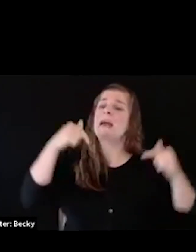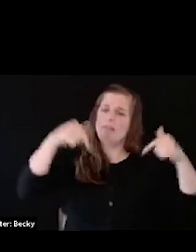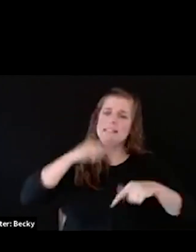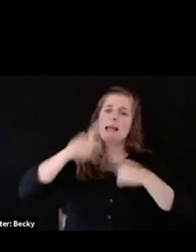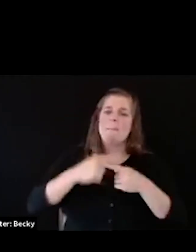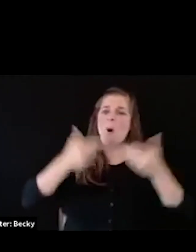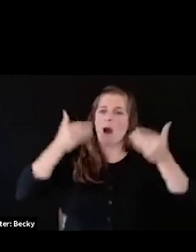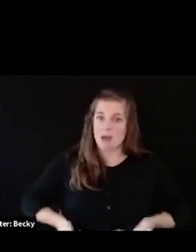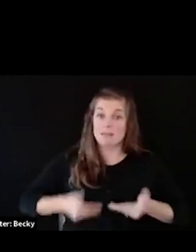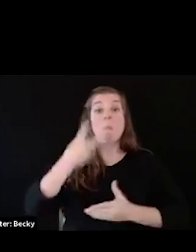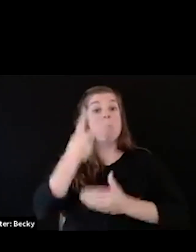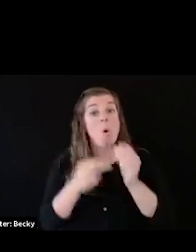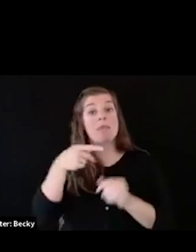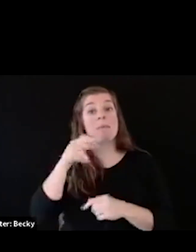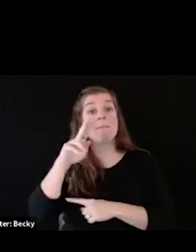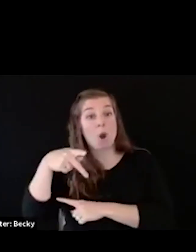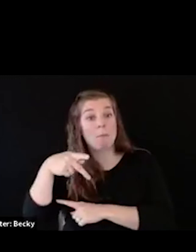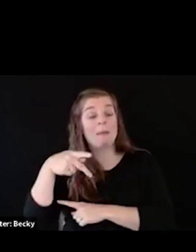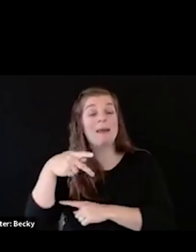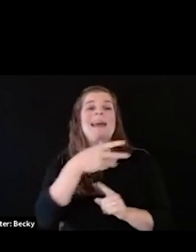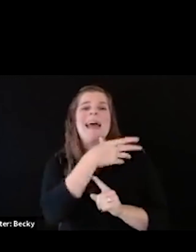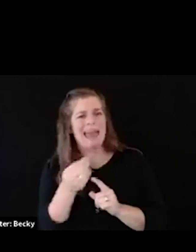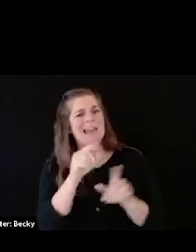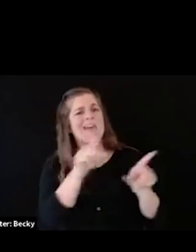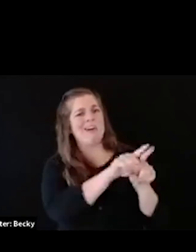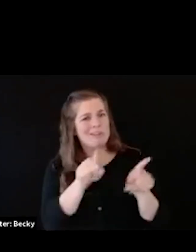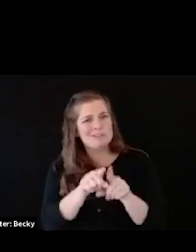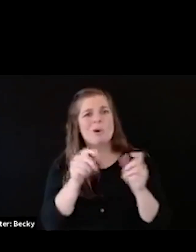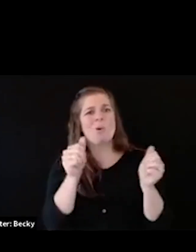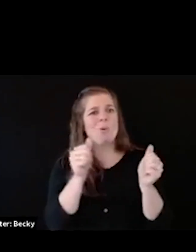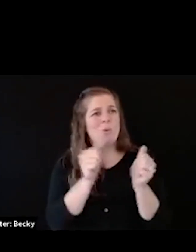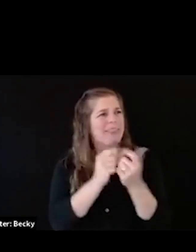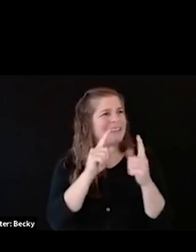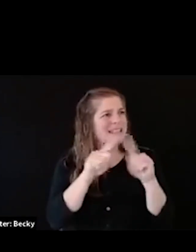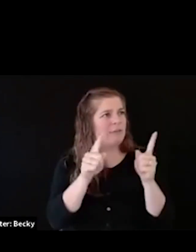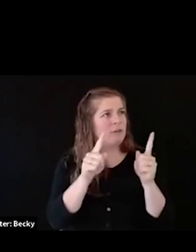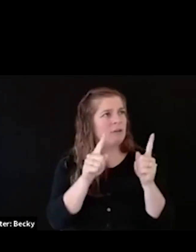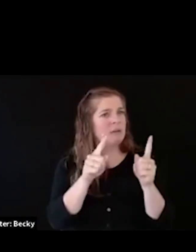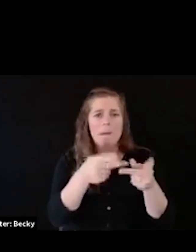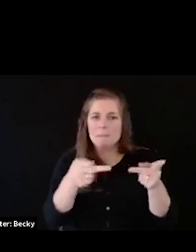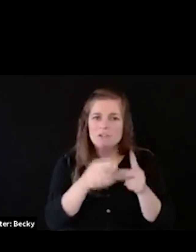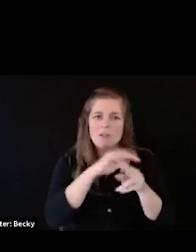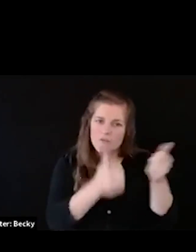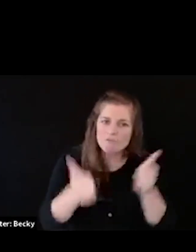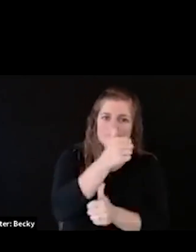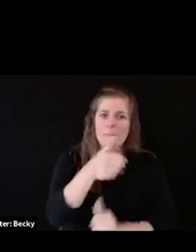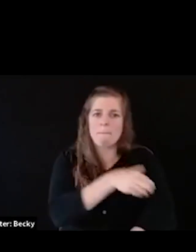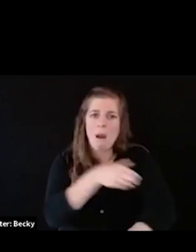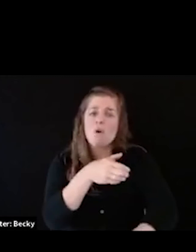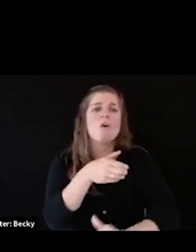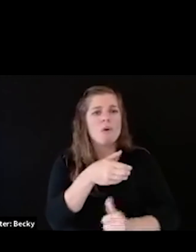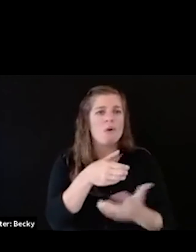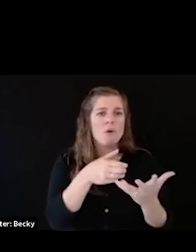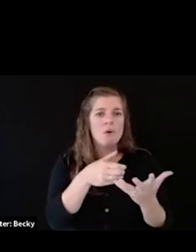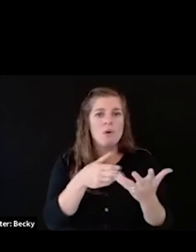as perpetrators, but as victims, also in social and political economic positions of authority and power. We can say some of this stuff, and one